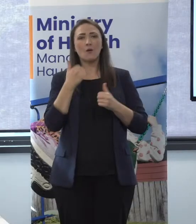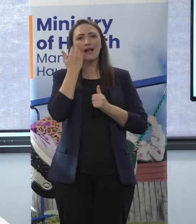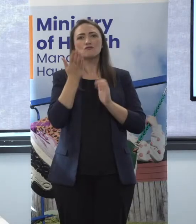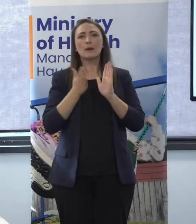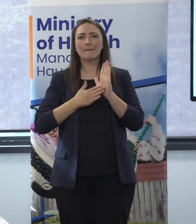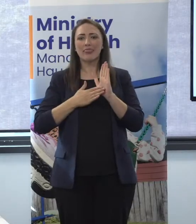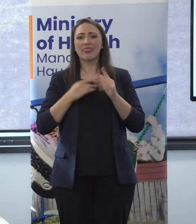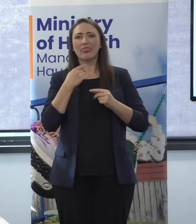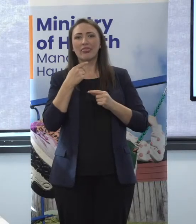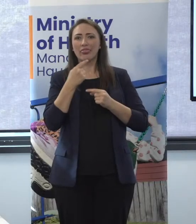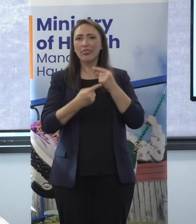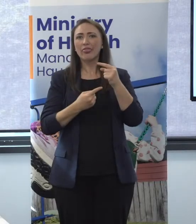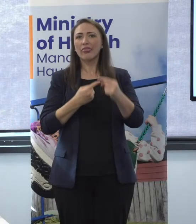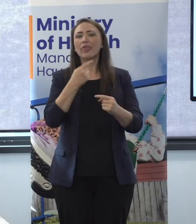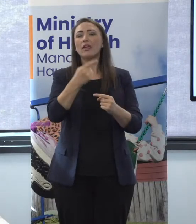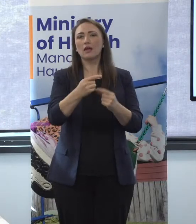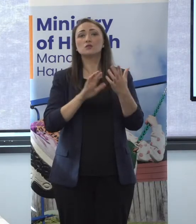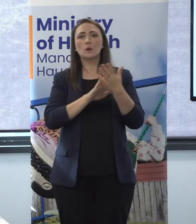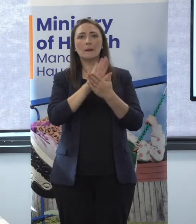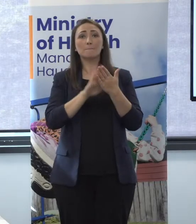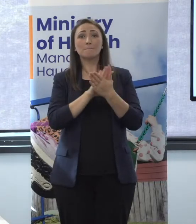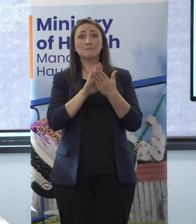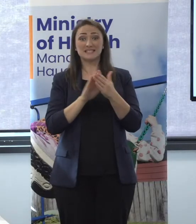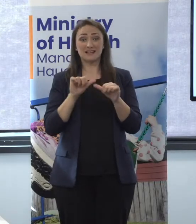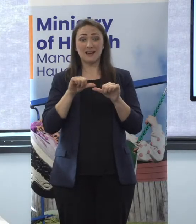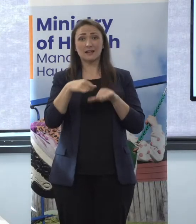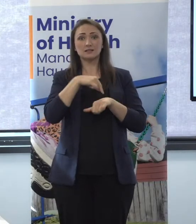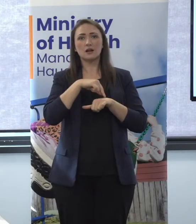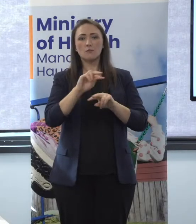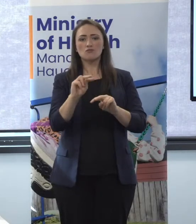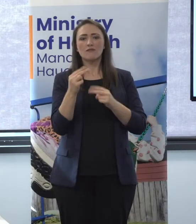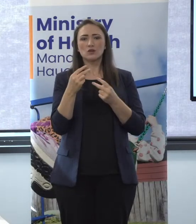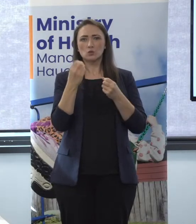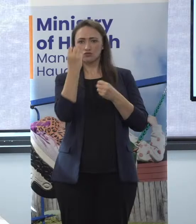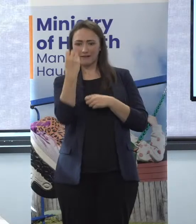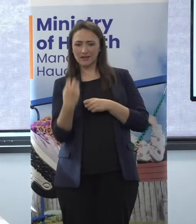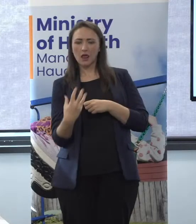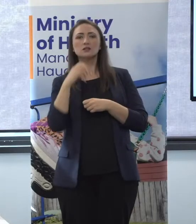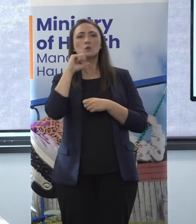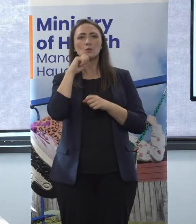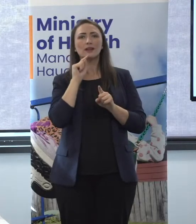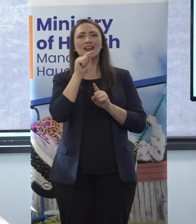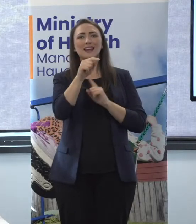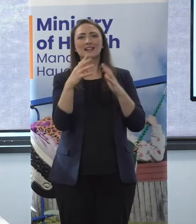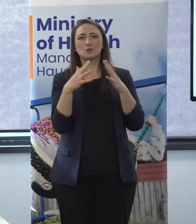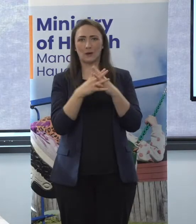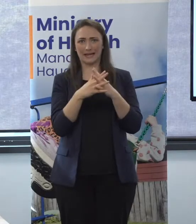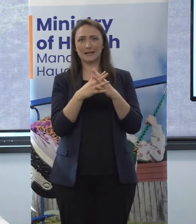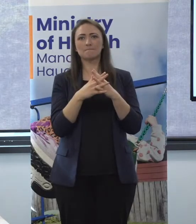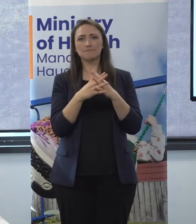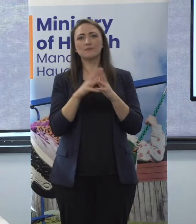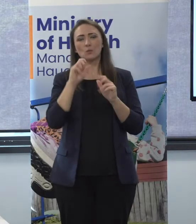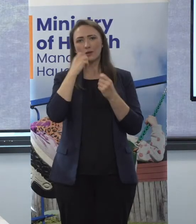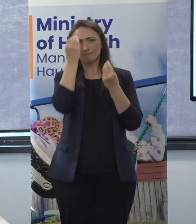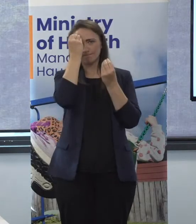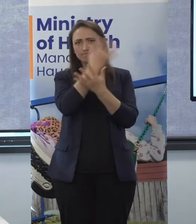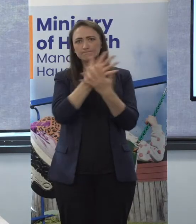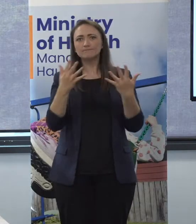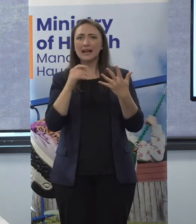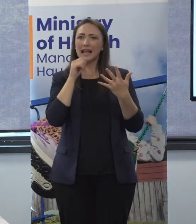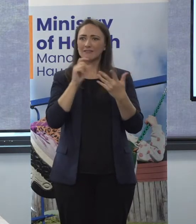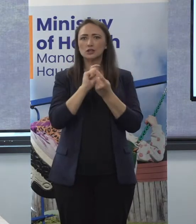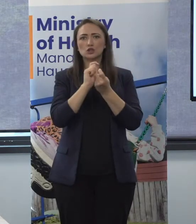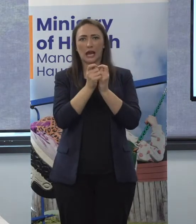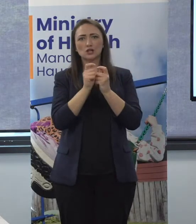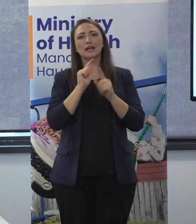the next review being timetabled for next week in the middle of June. So although we have experienced